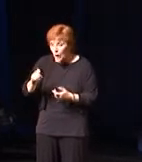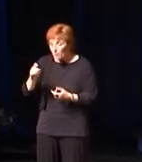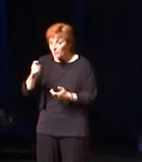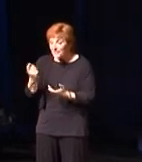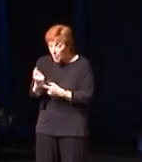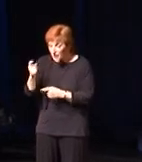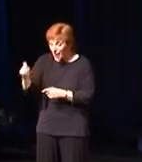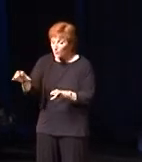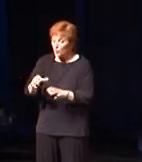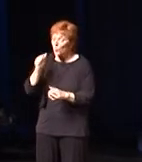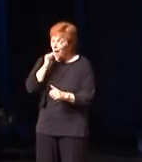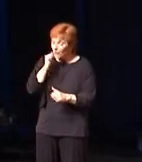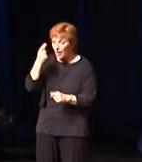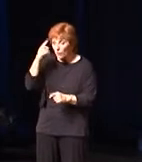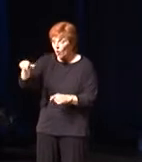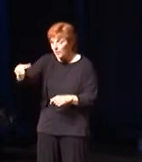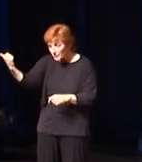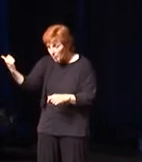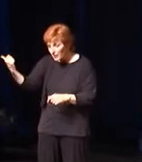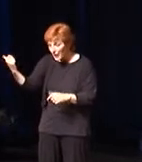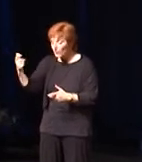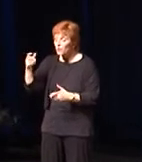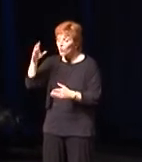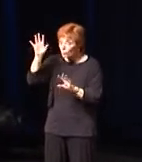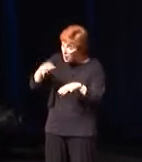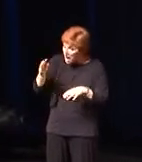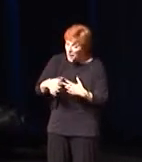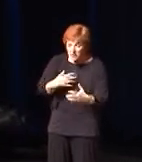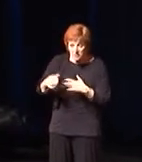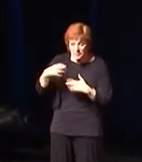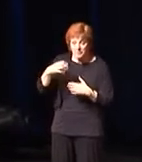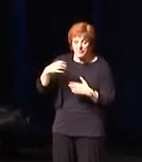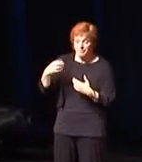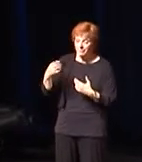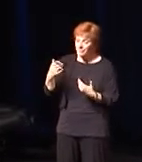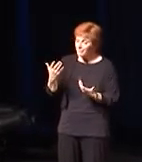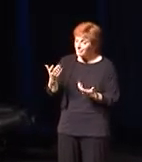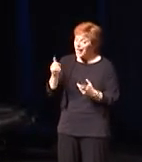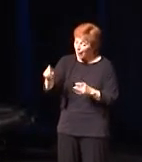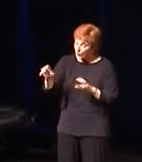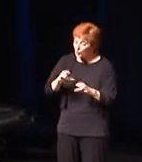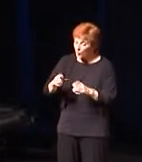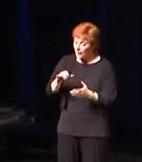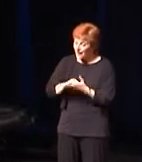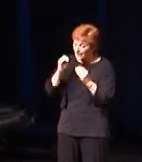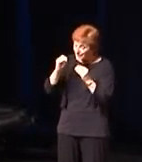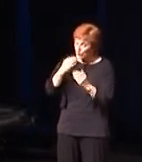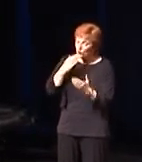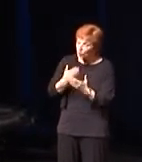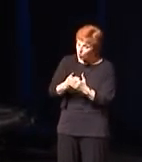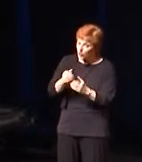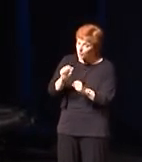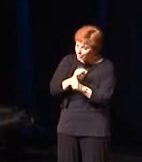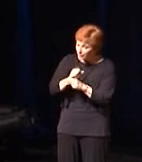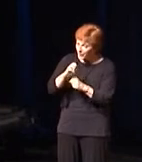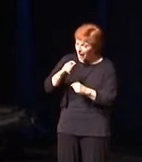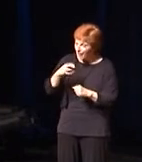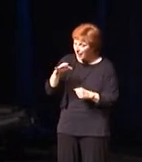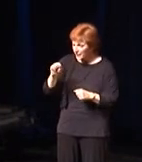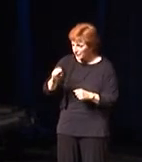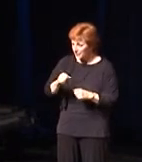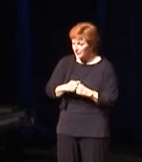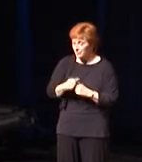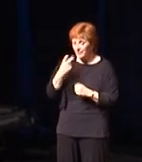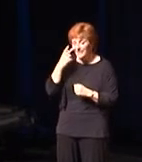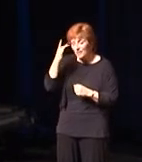day for somebody else. Rain or shine, you're going to have to do it. Because that teaches good work skills. I'm seeing smart